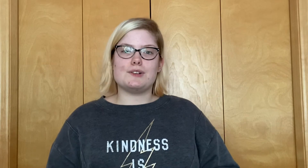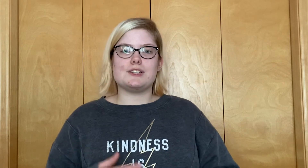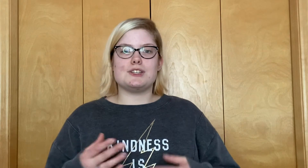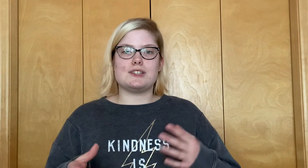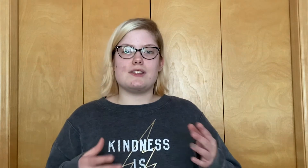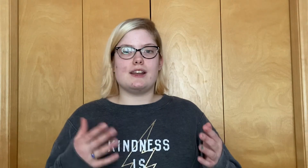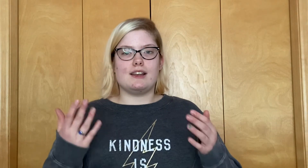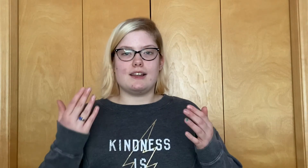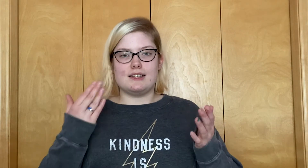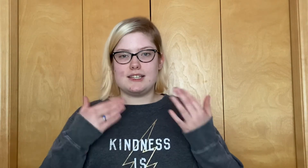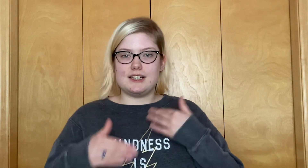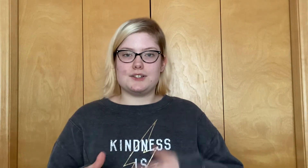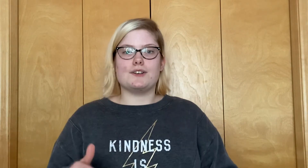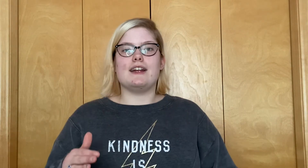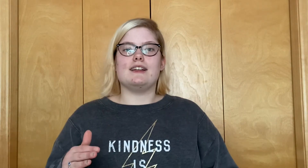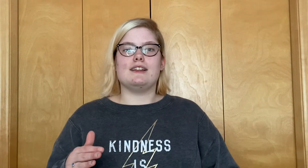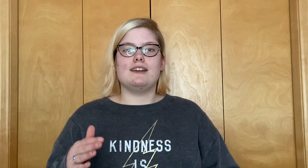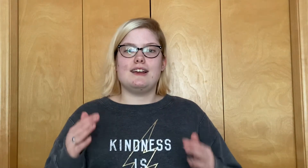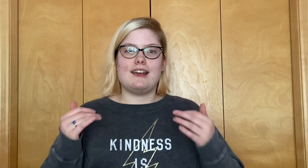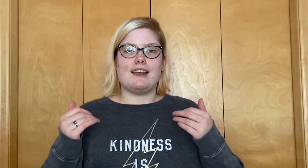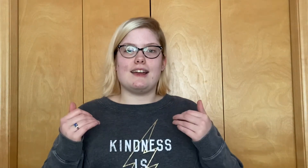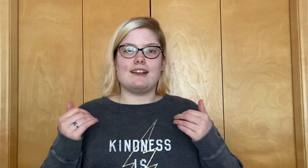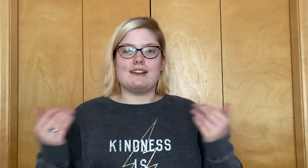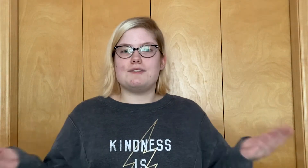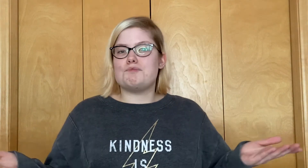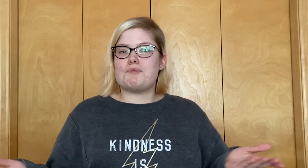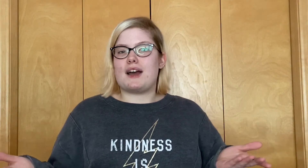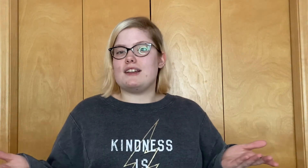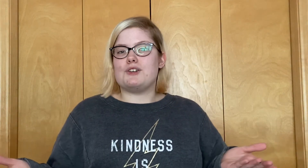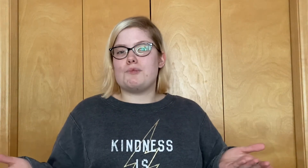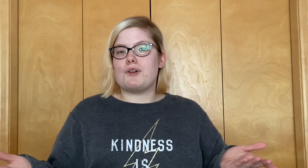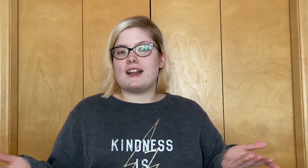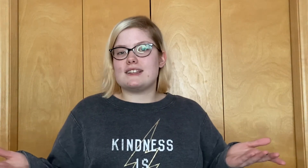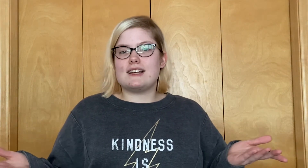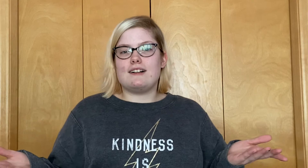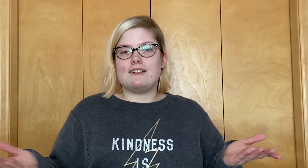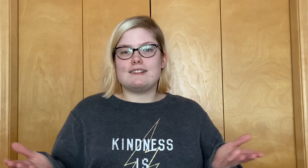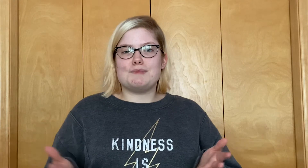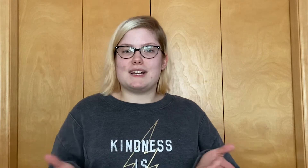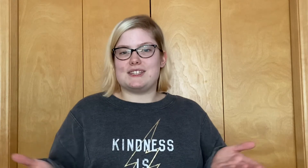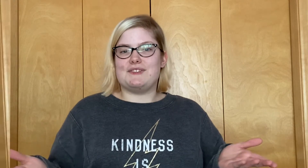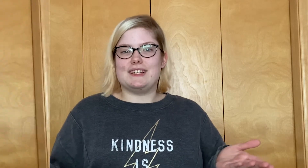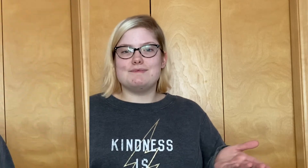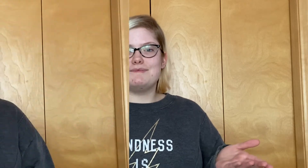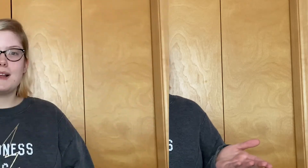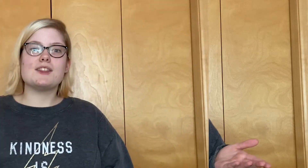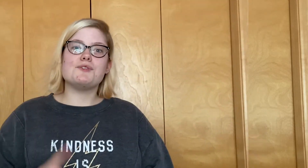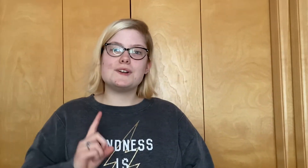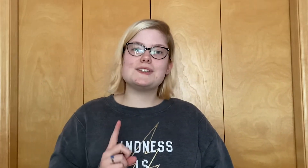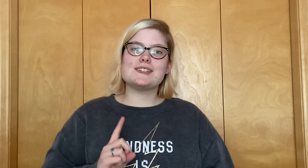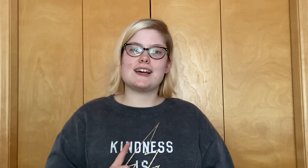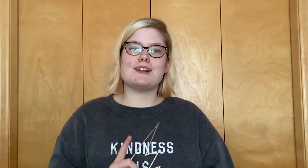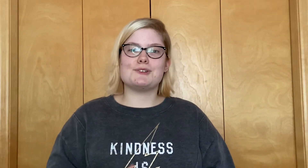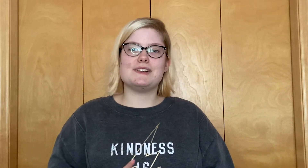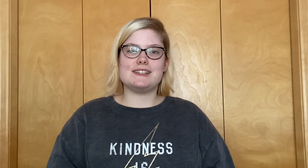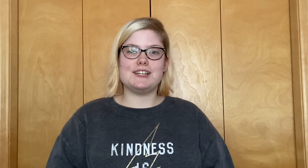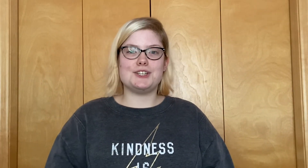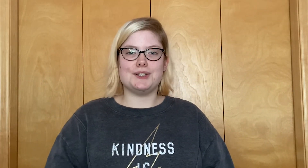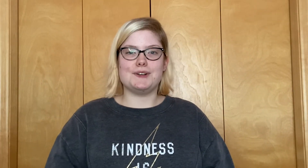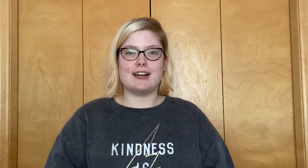just so that it gets integrated and I know more ASL because of it. The first sign I'm going to teach you guys